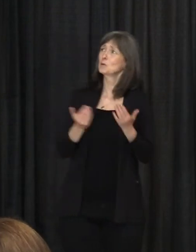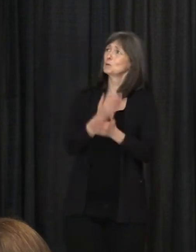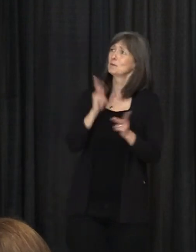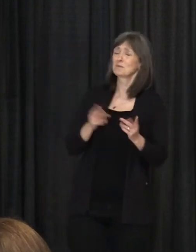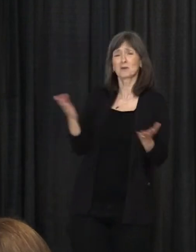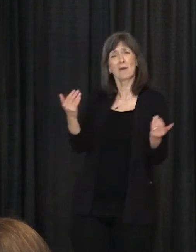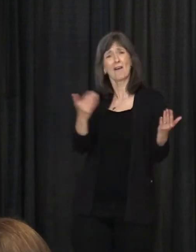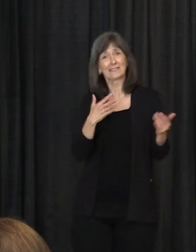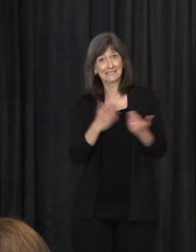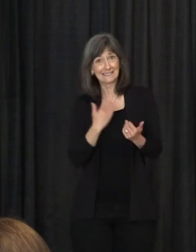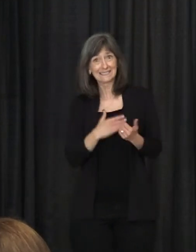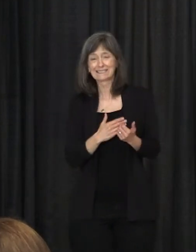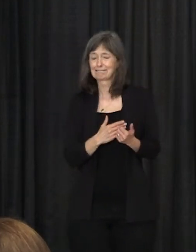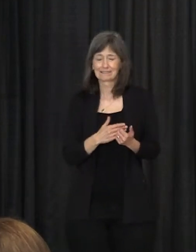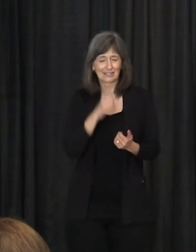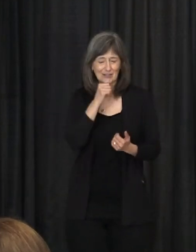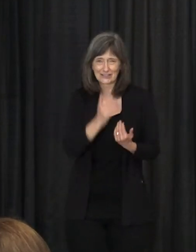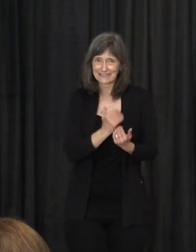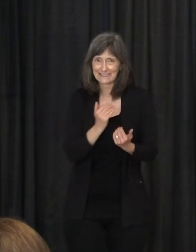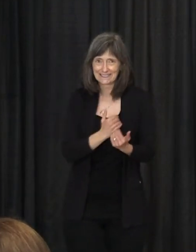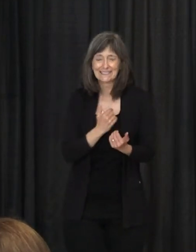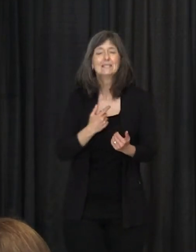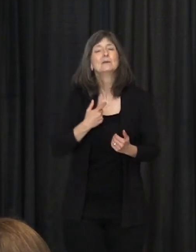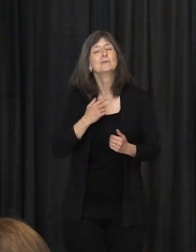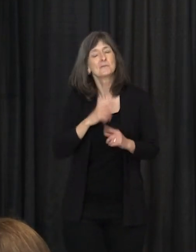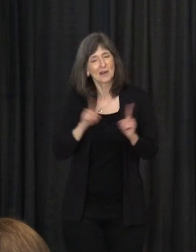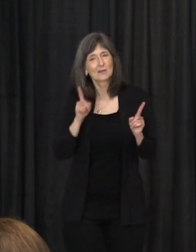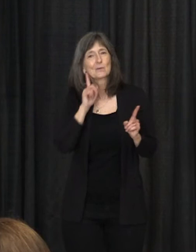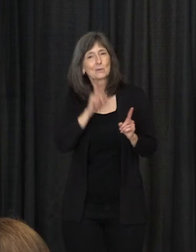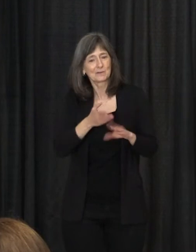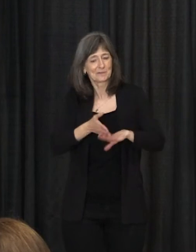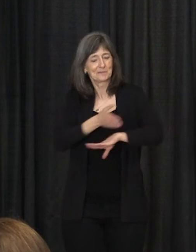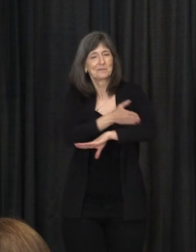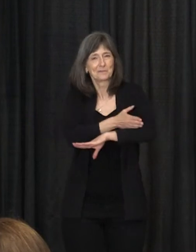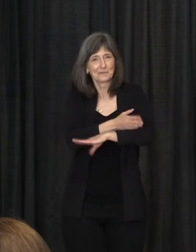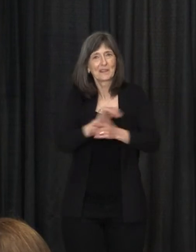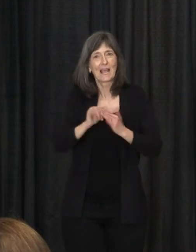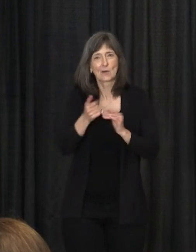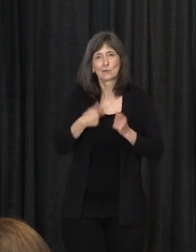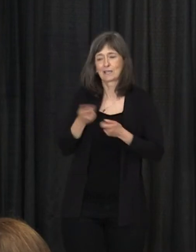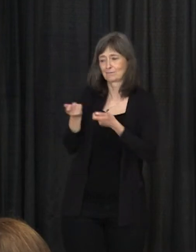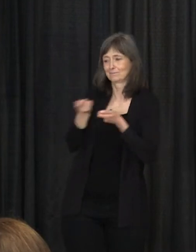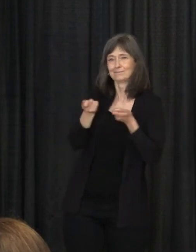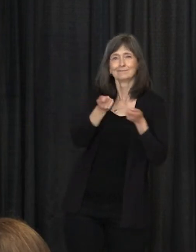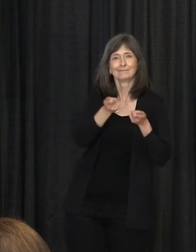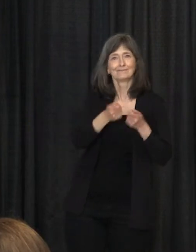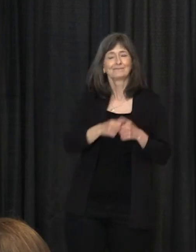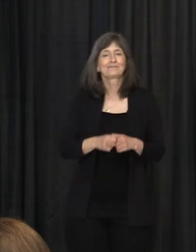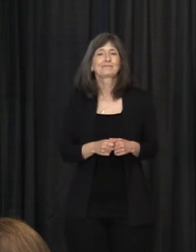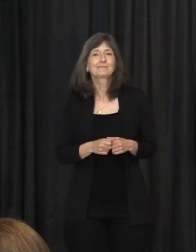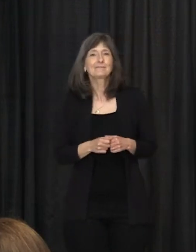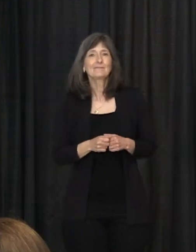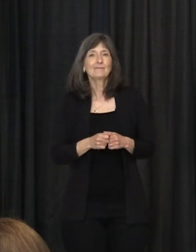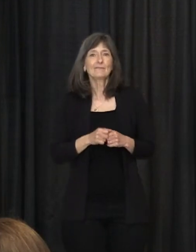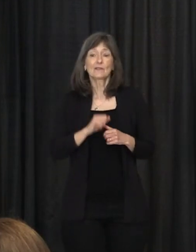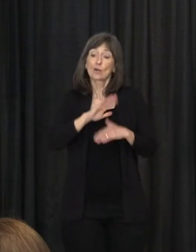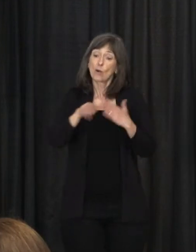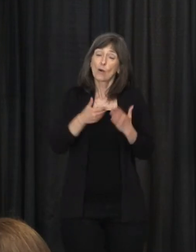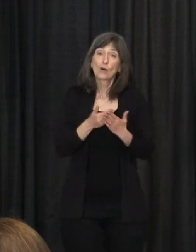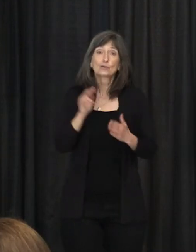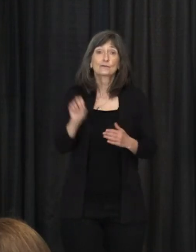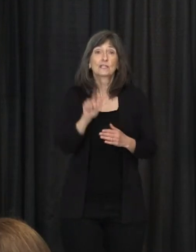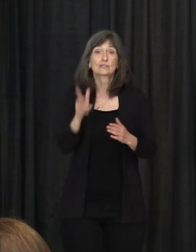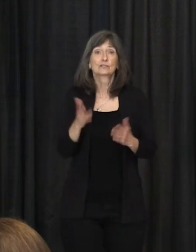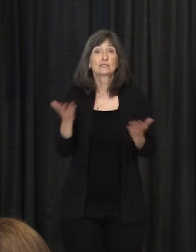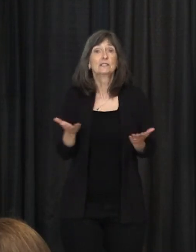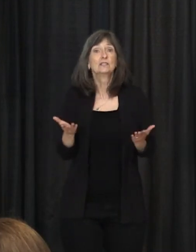we are getting increasingly better at it, and we will get better still. Everyone across our beautiful province has a